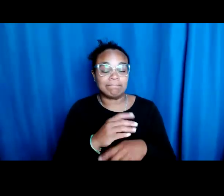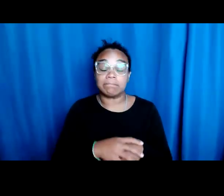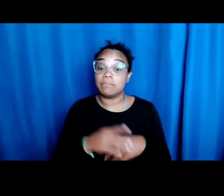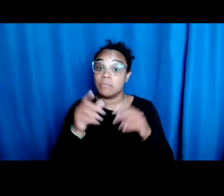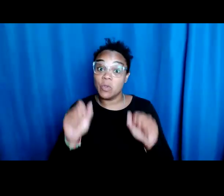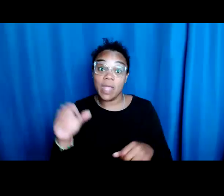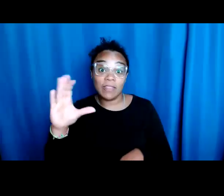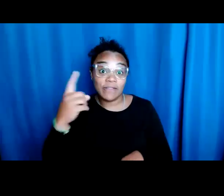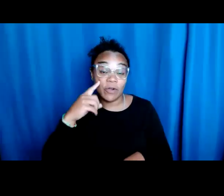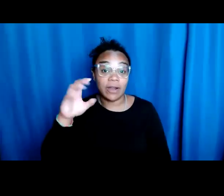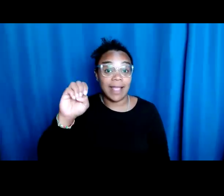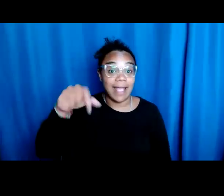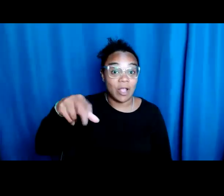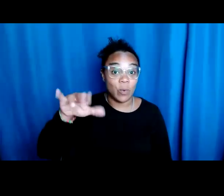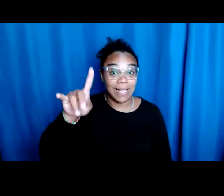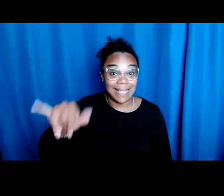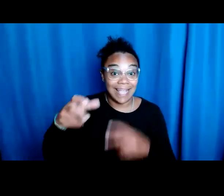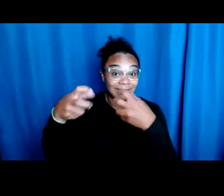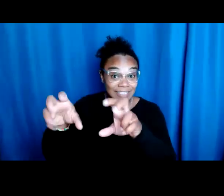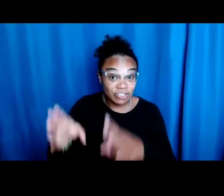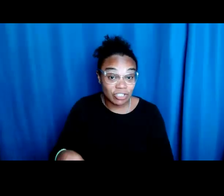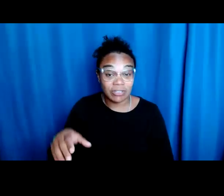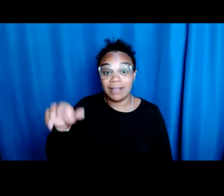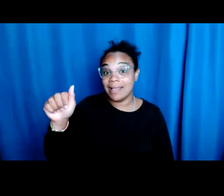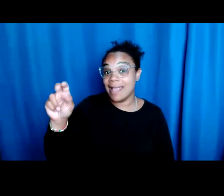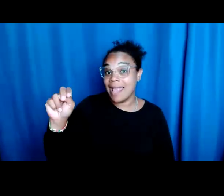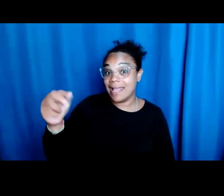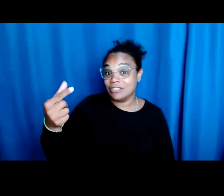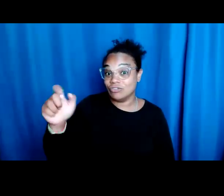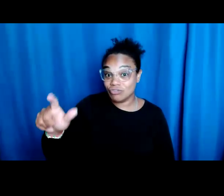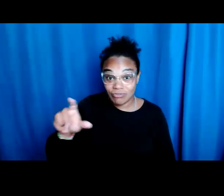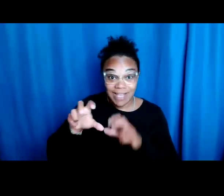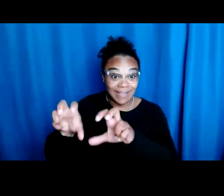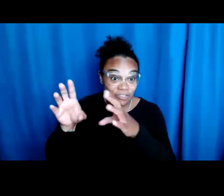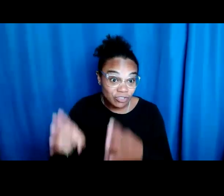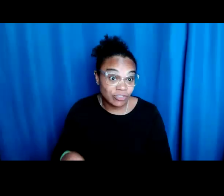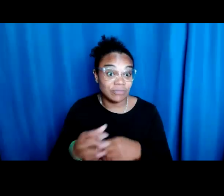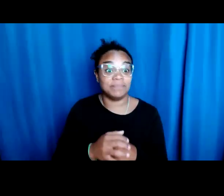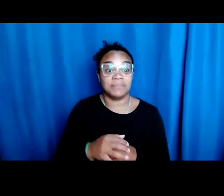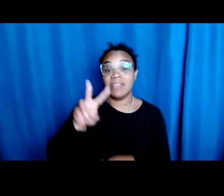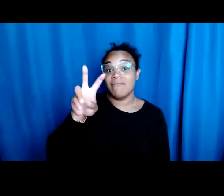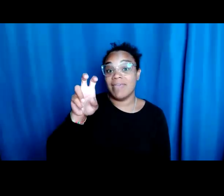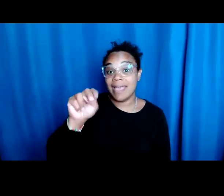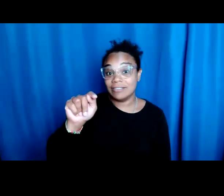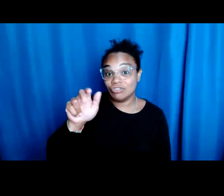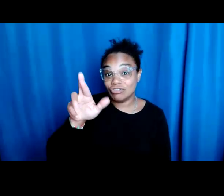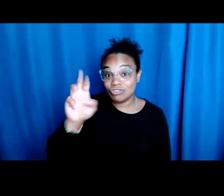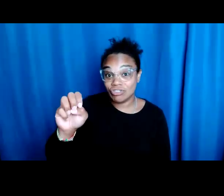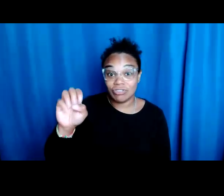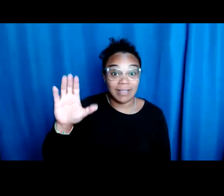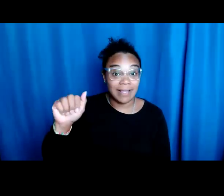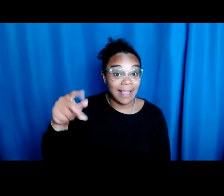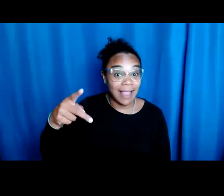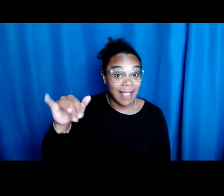investors, venture capital, outside investors. Now, again, these investors provide funds